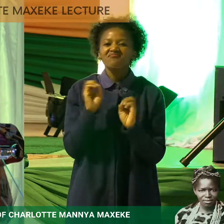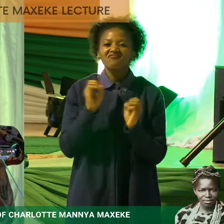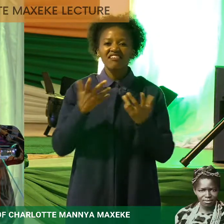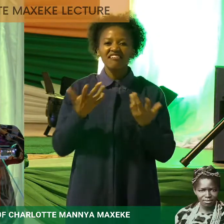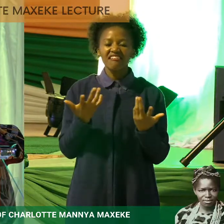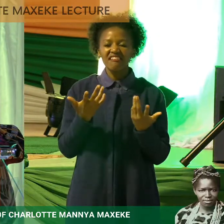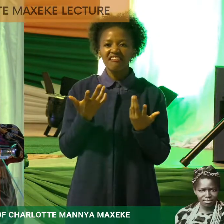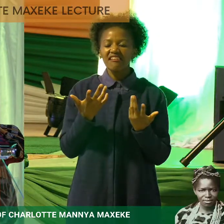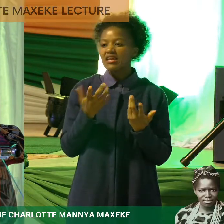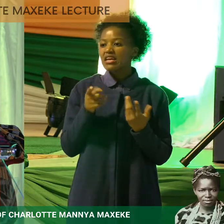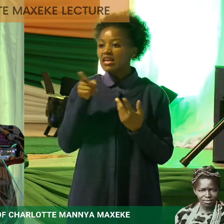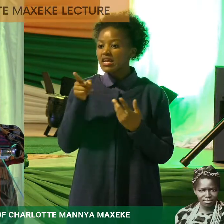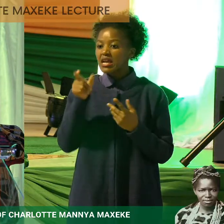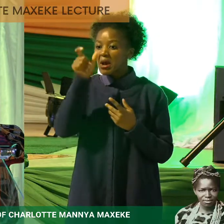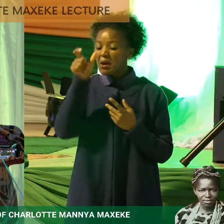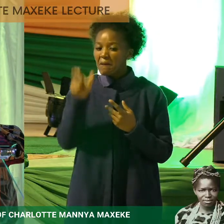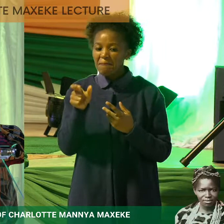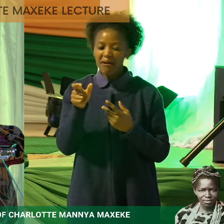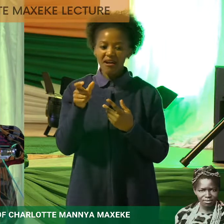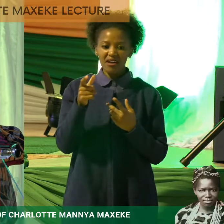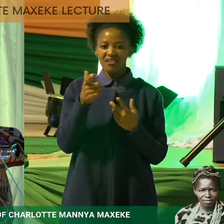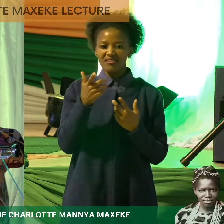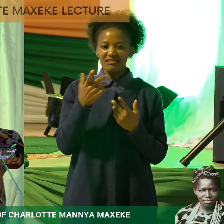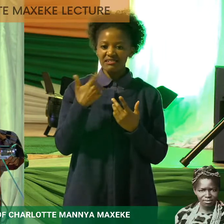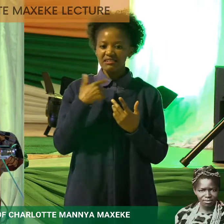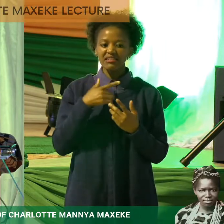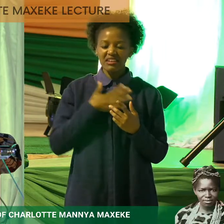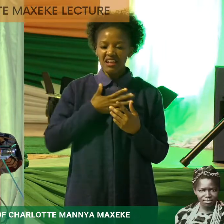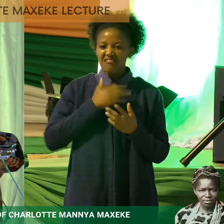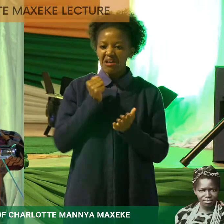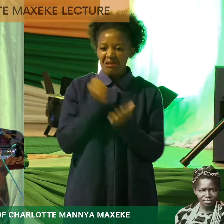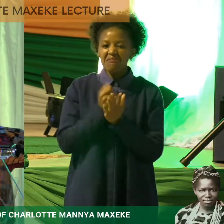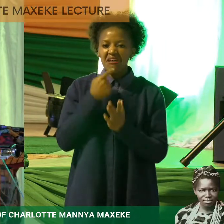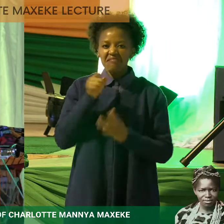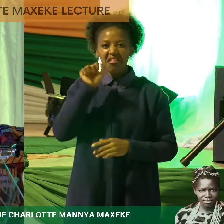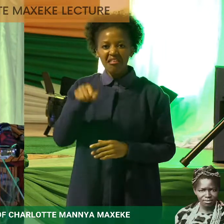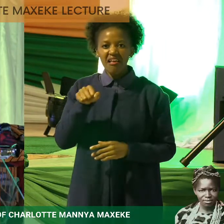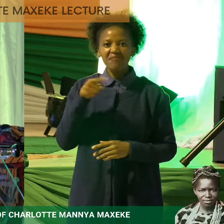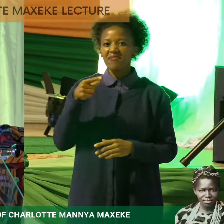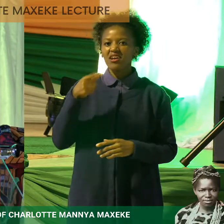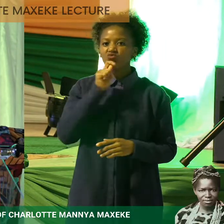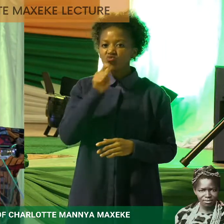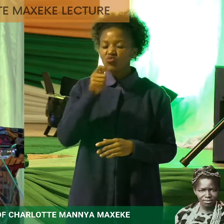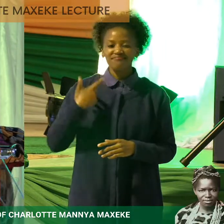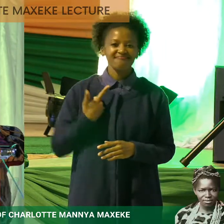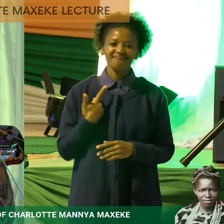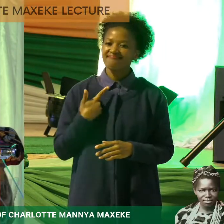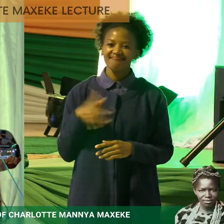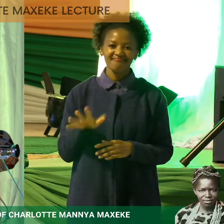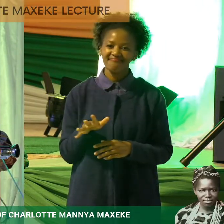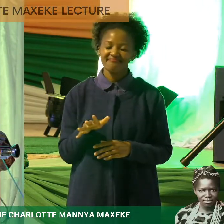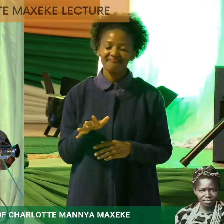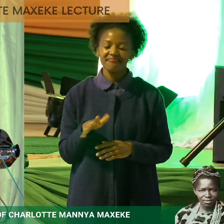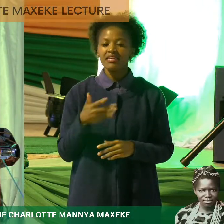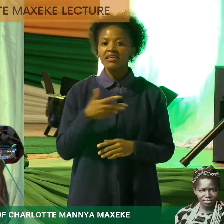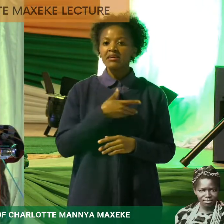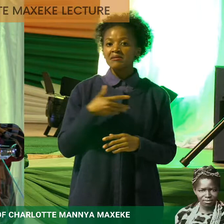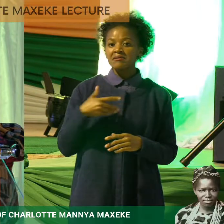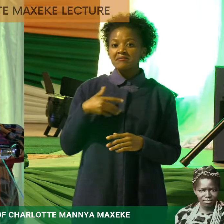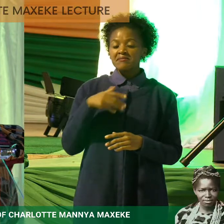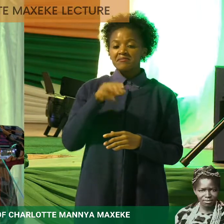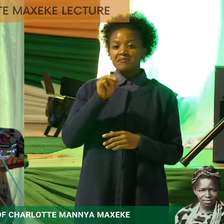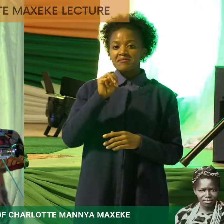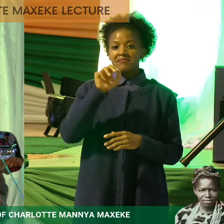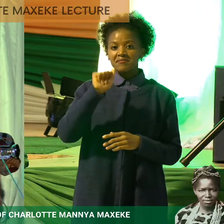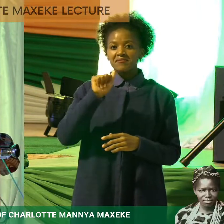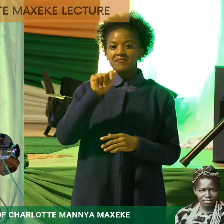actually just engage in something that you do not want to engage in. So, Umam Charlotte Maxeke, what I've learned today,